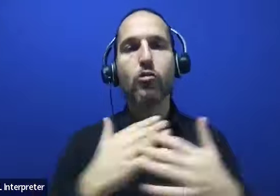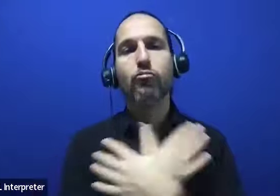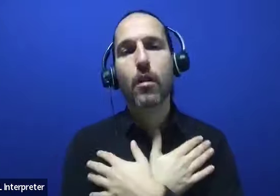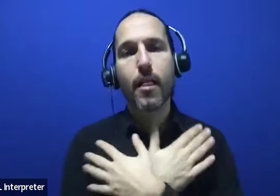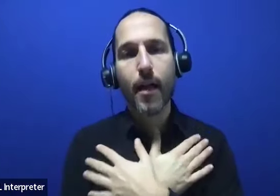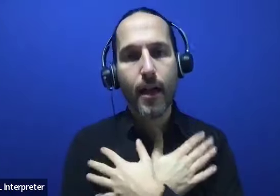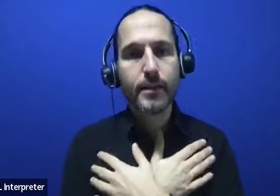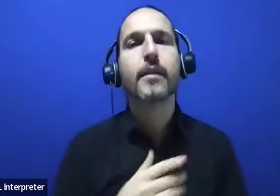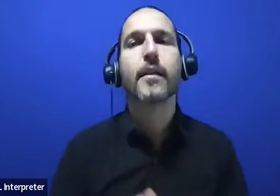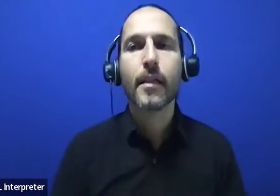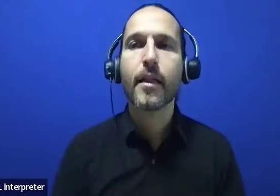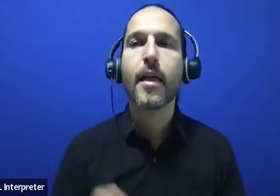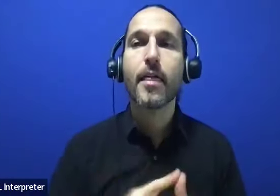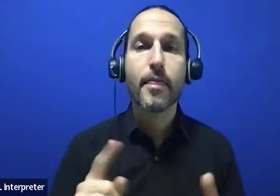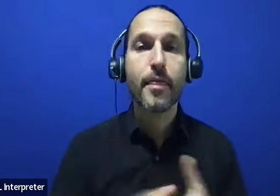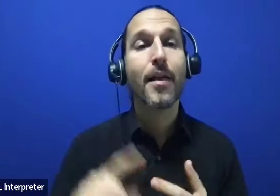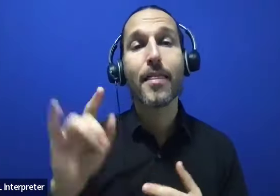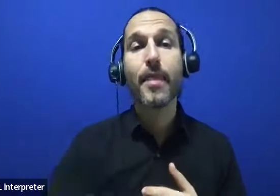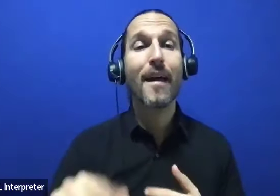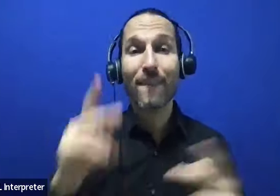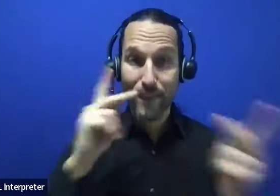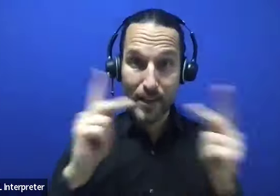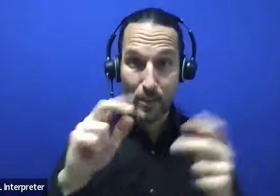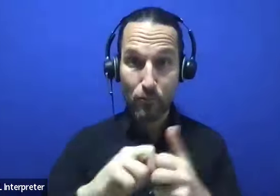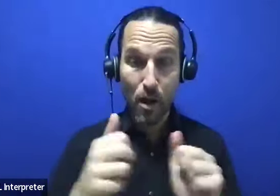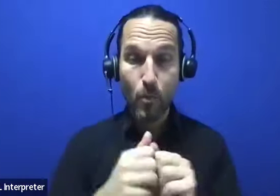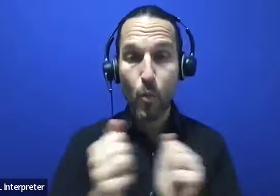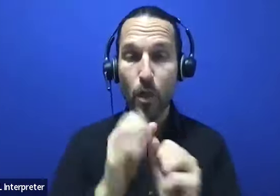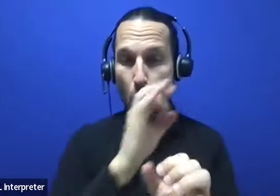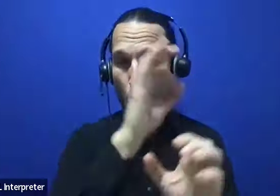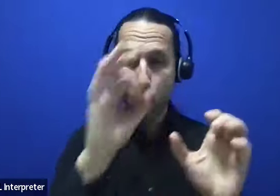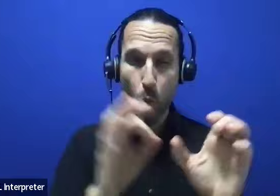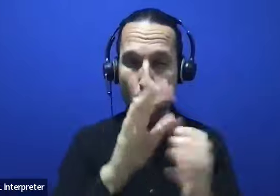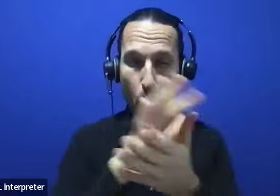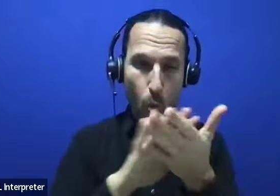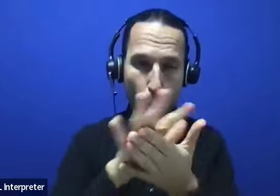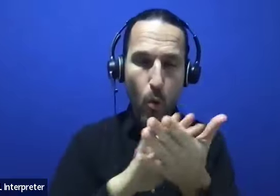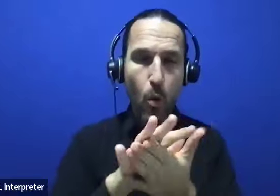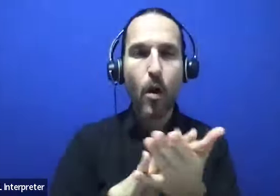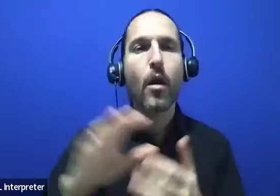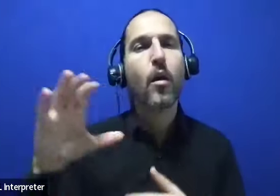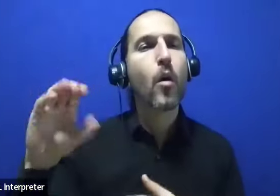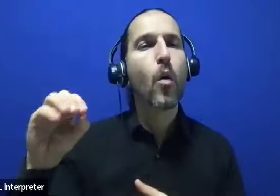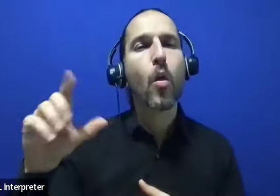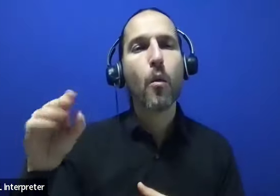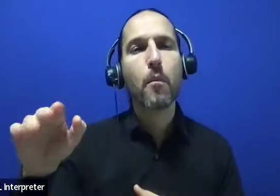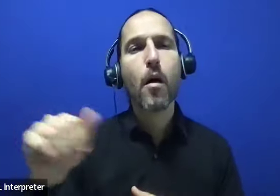bypass the vision issues created by coloboma and the vestibulo-ocular reflex.